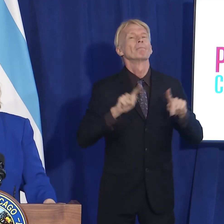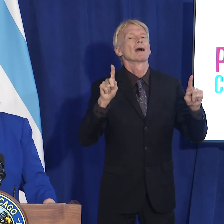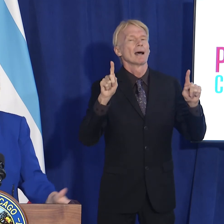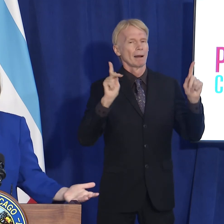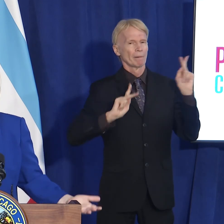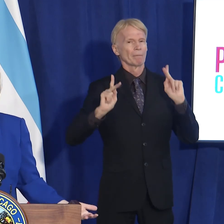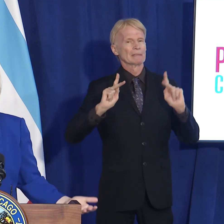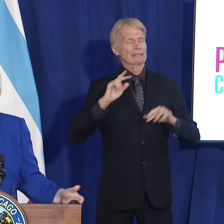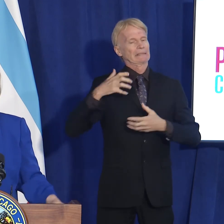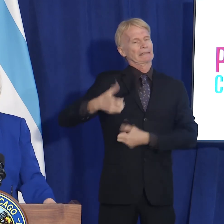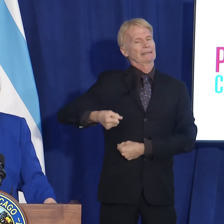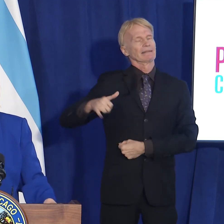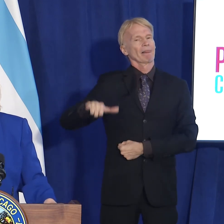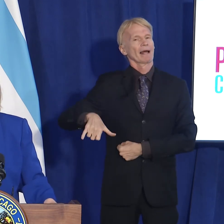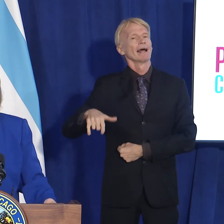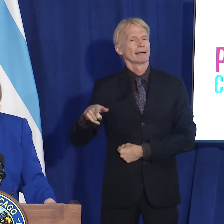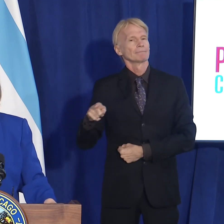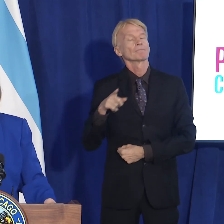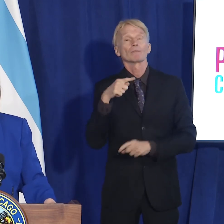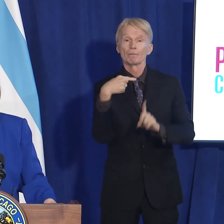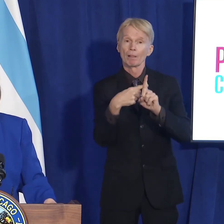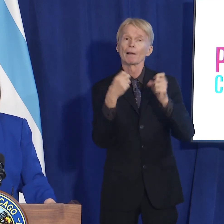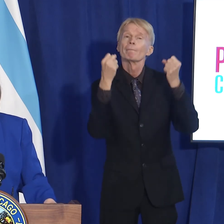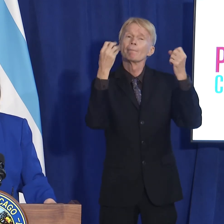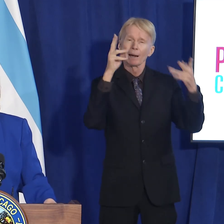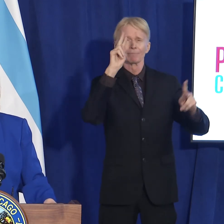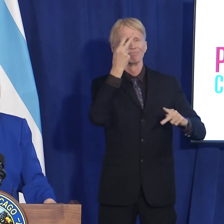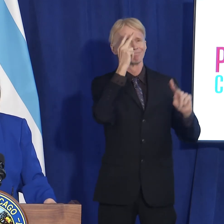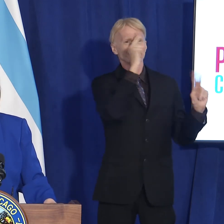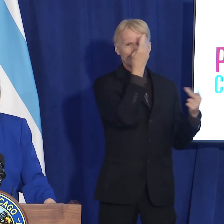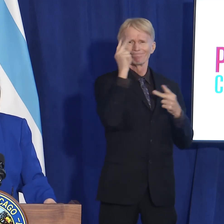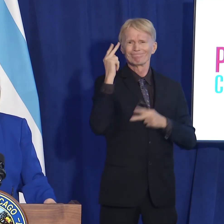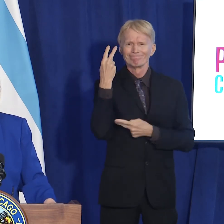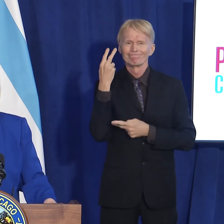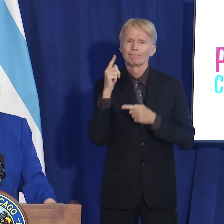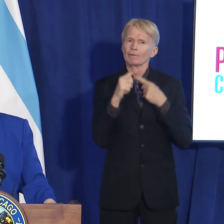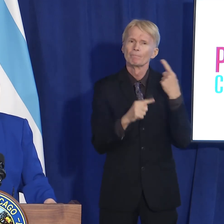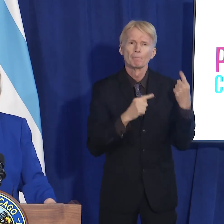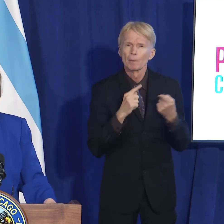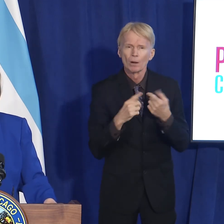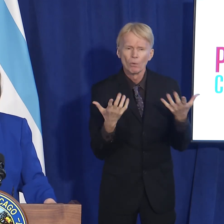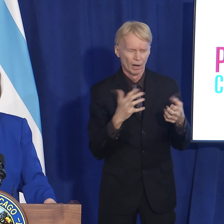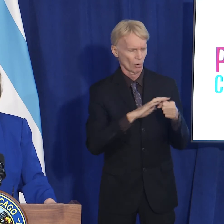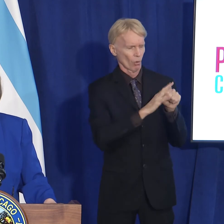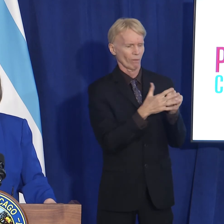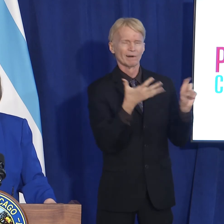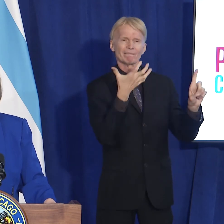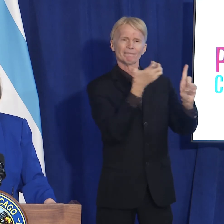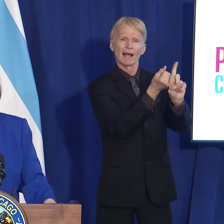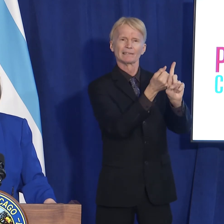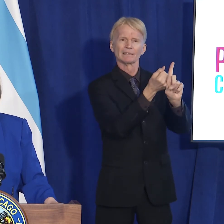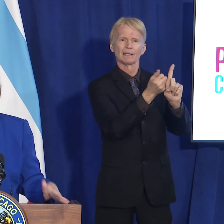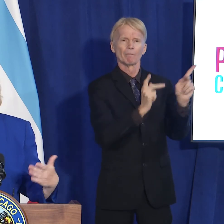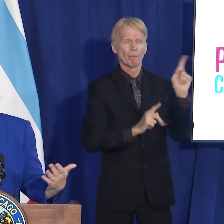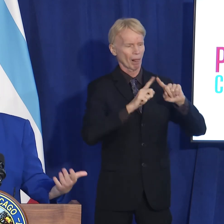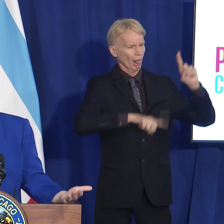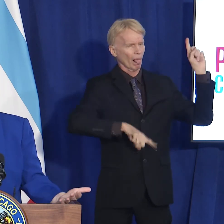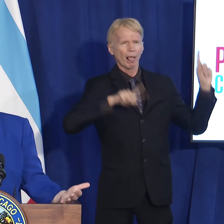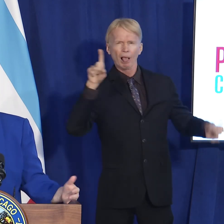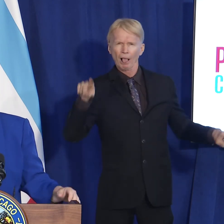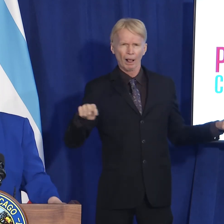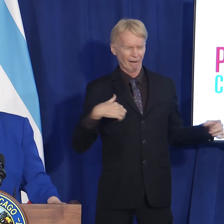think. And we are still hearing a lot of misinformation about the COVID vaccine broadly. There are some